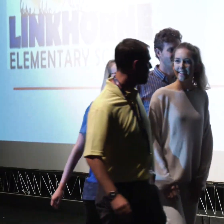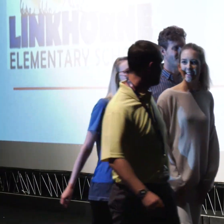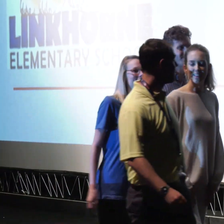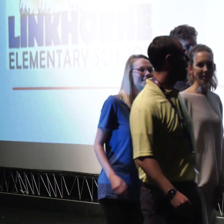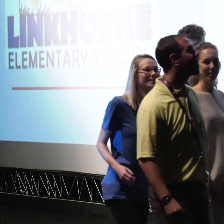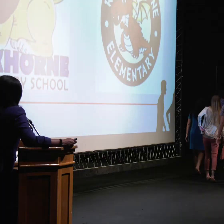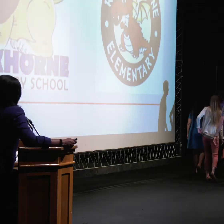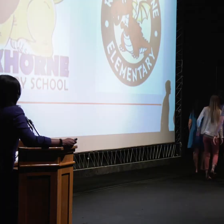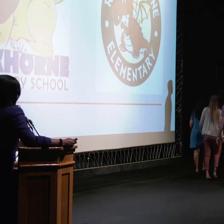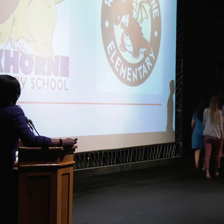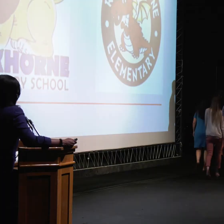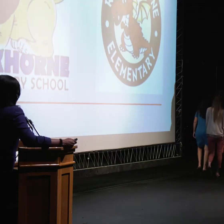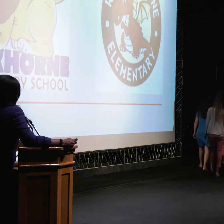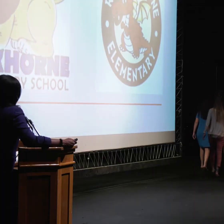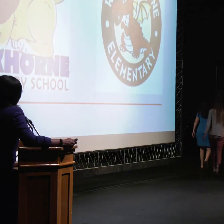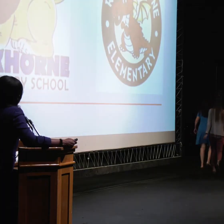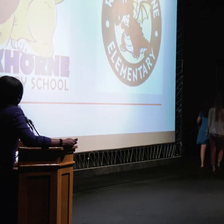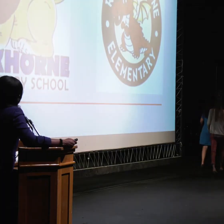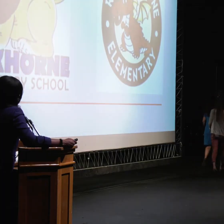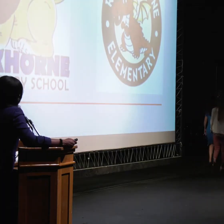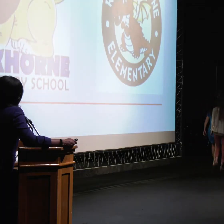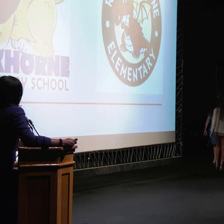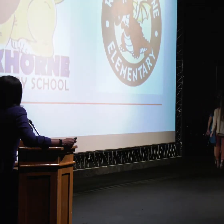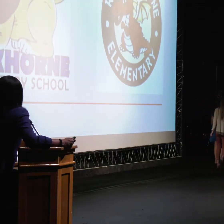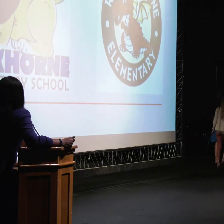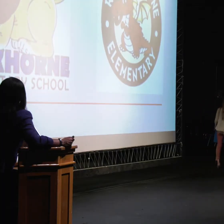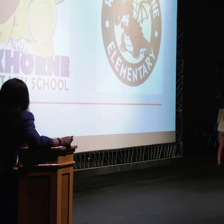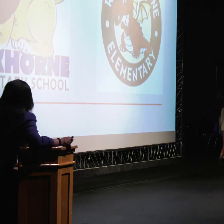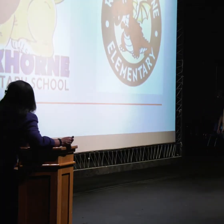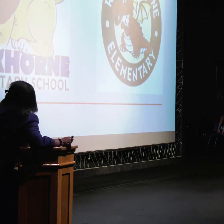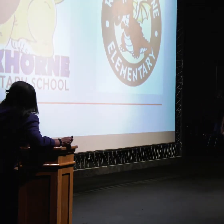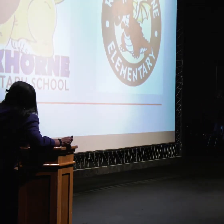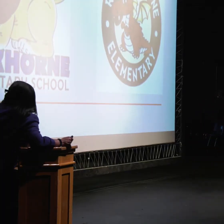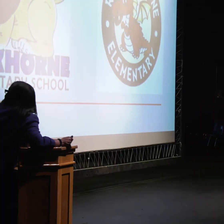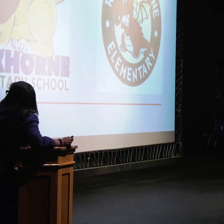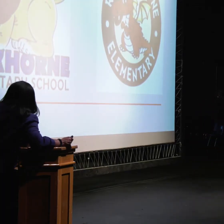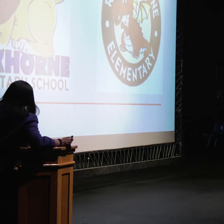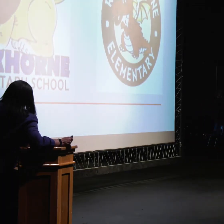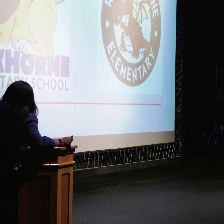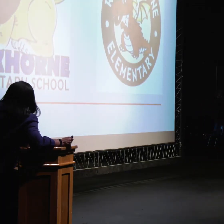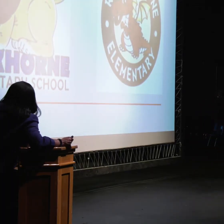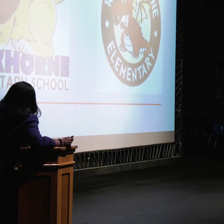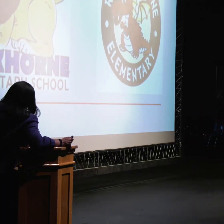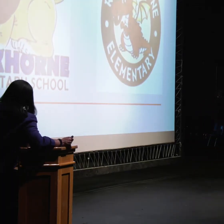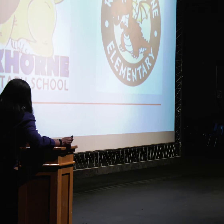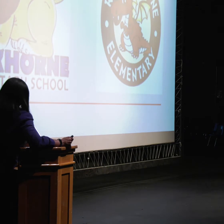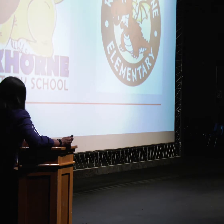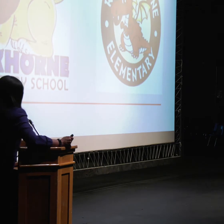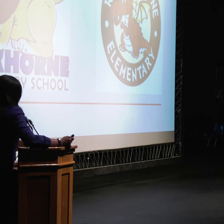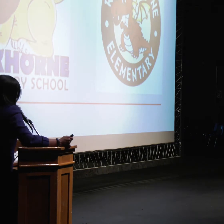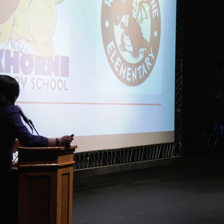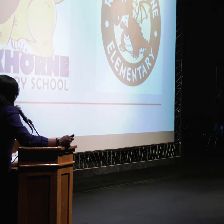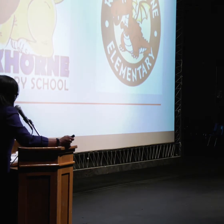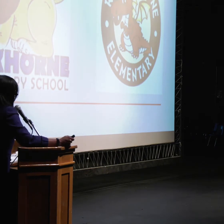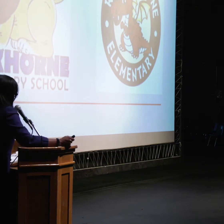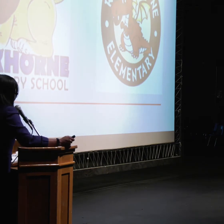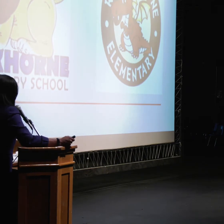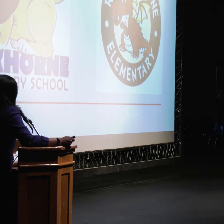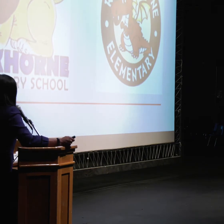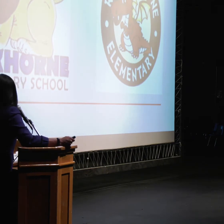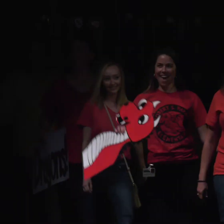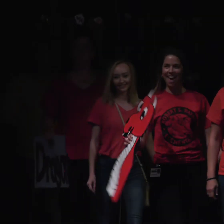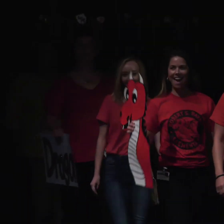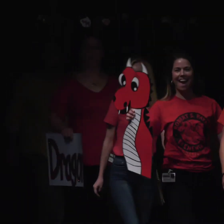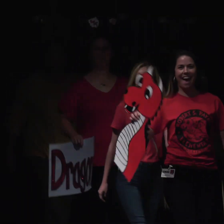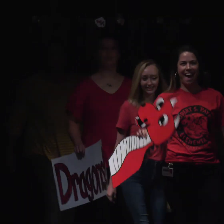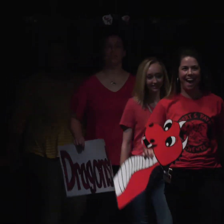Okay, not to be left out, Miss Kelly Baldwin and the staff from RS